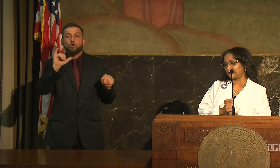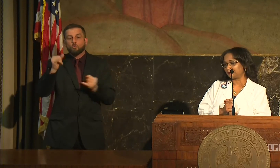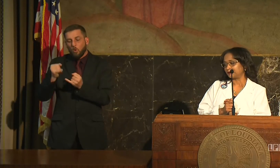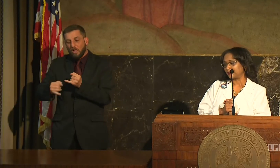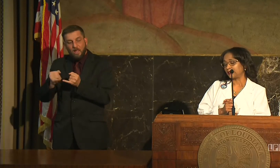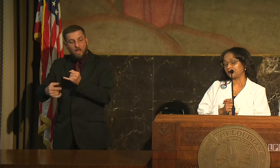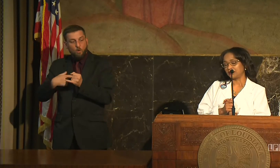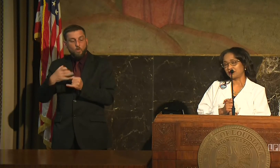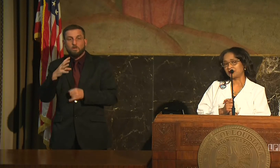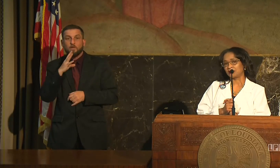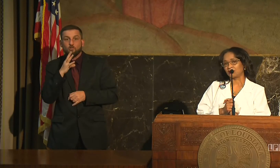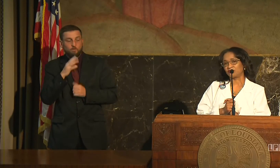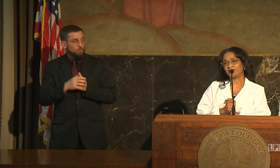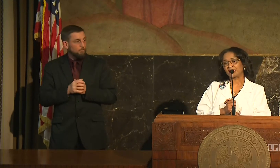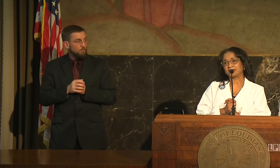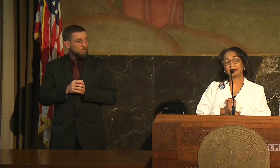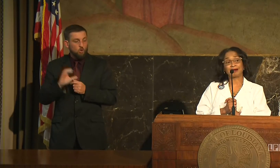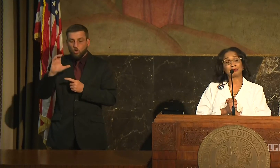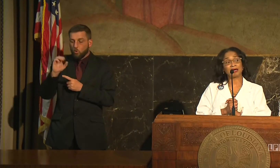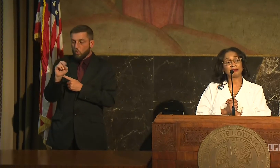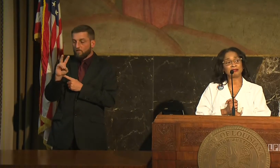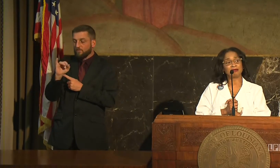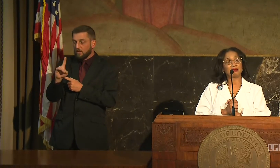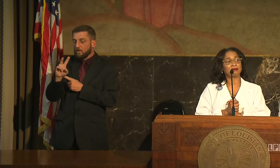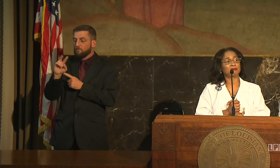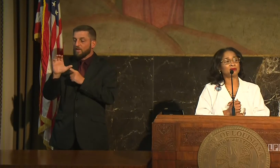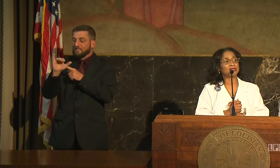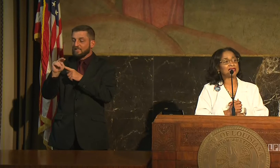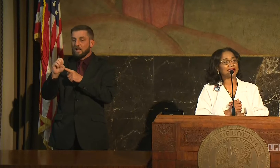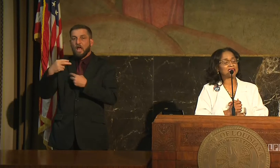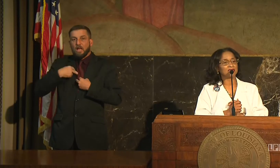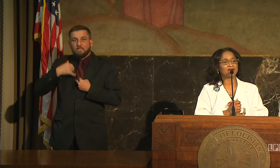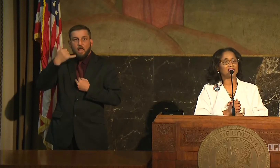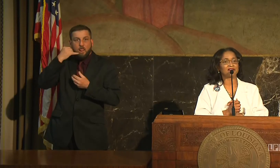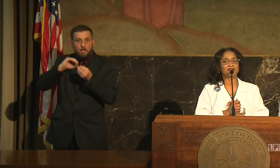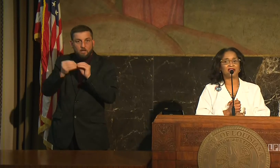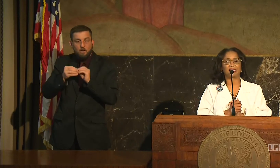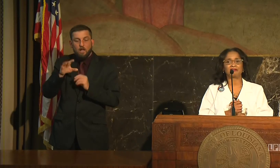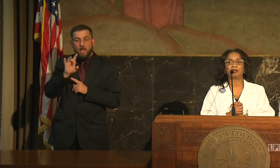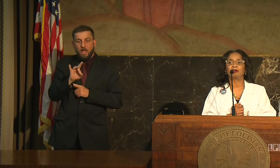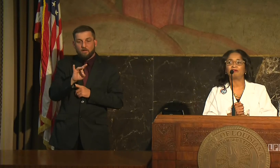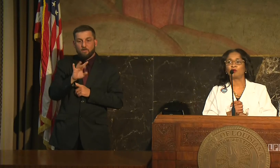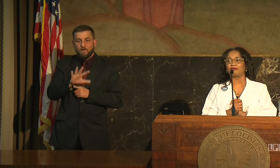that there is a COVID vaccine hotline. That number is